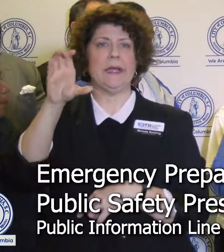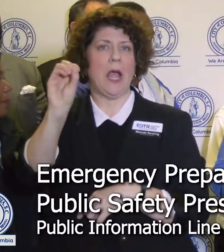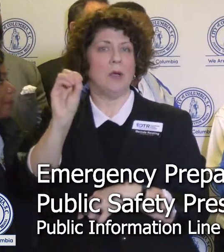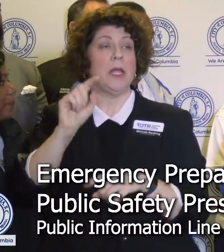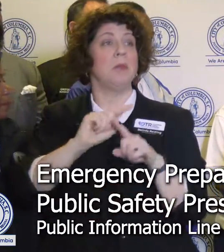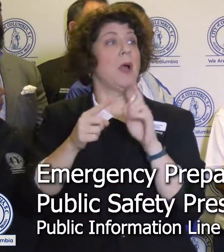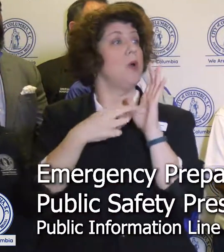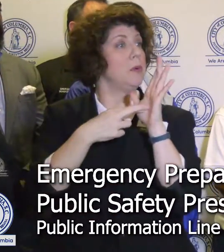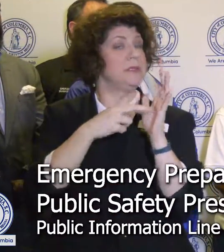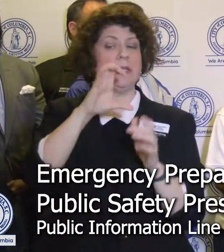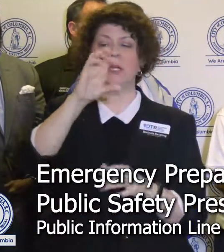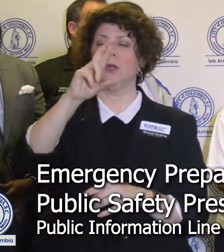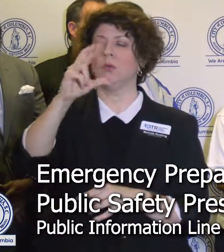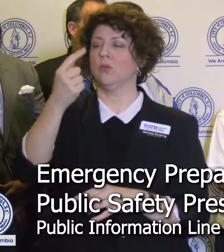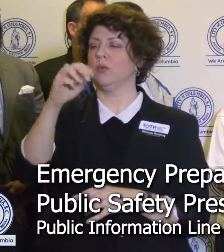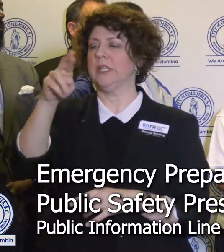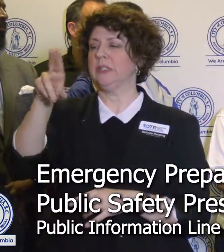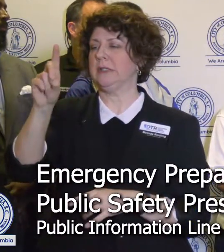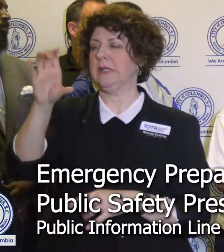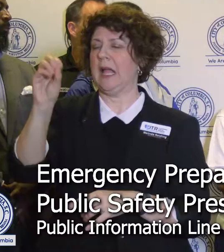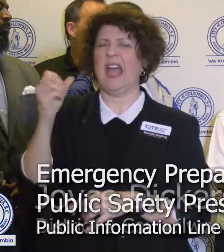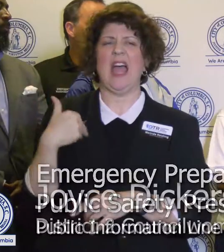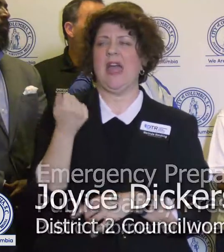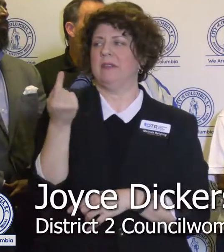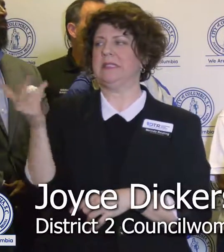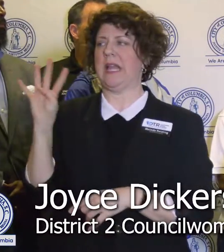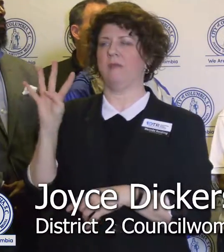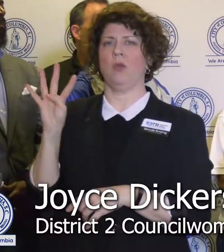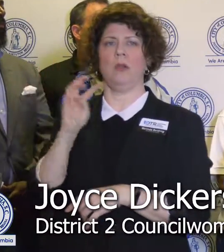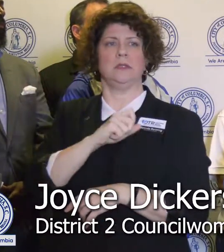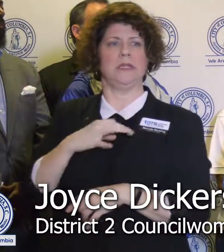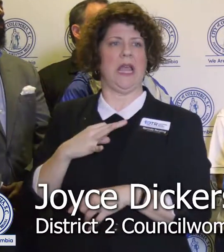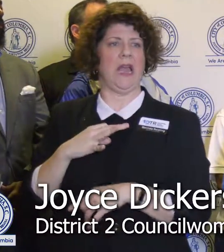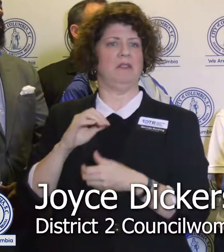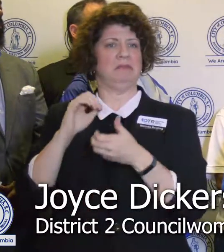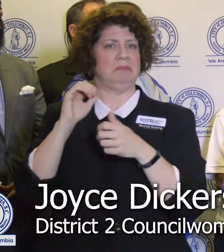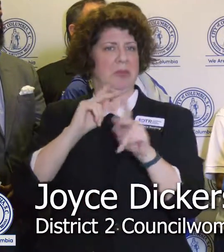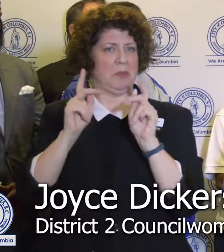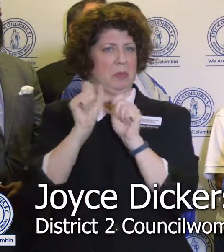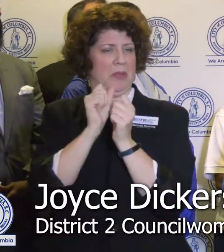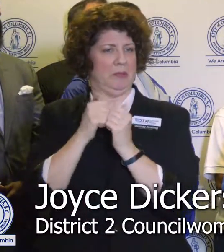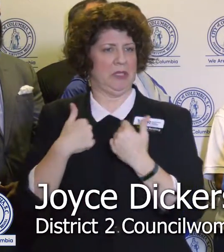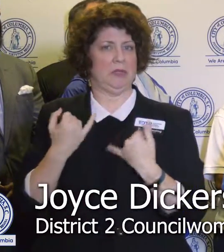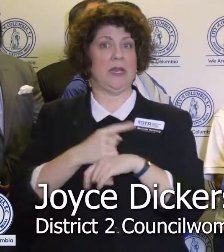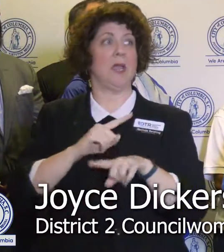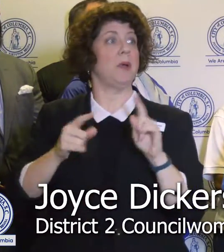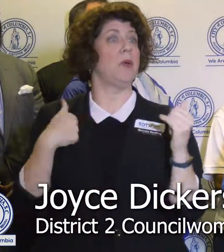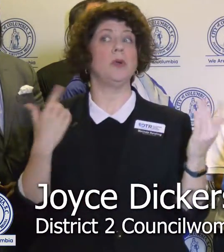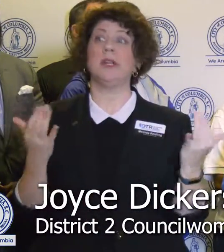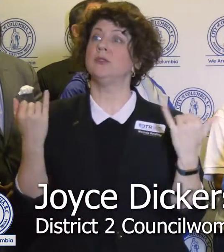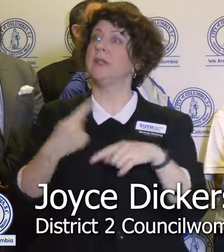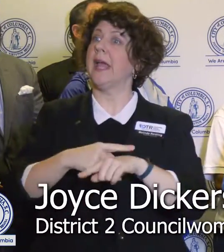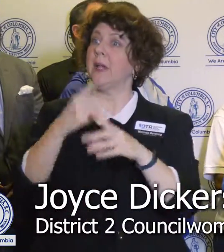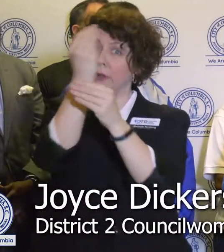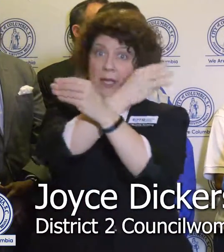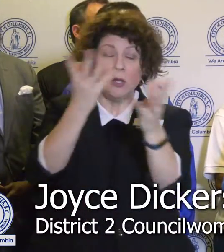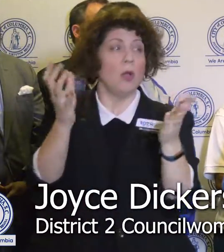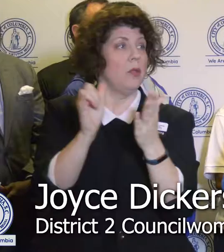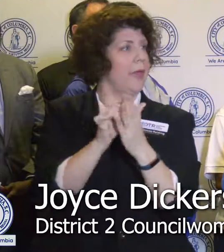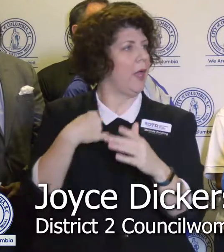On behalf of Richland County, I have several of my colleagues here with me today, and we are here to let you know that we are